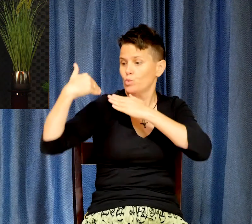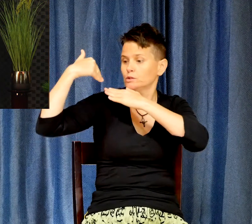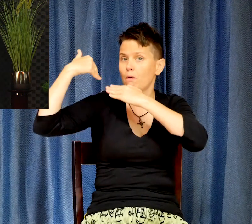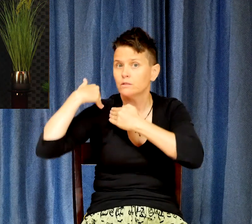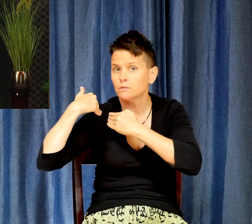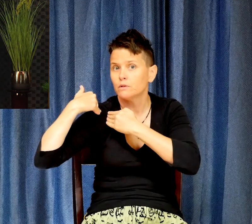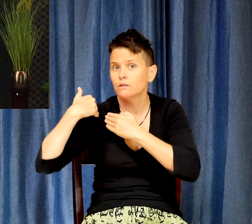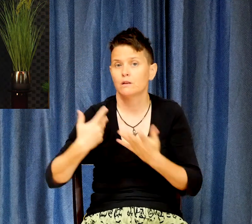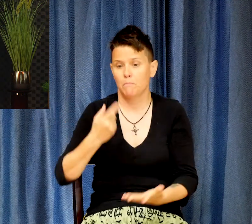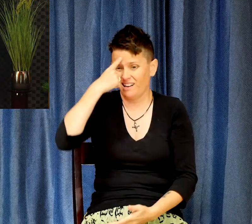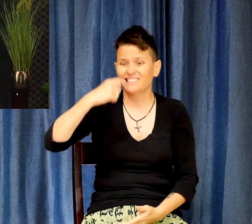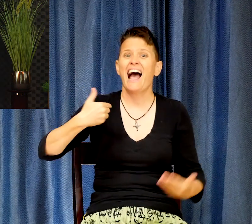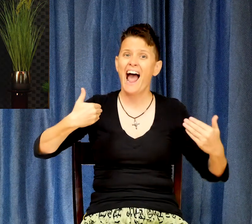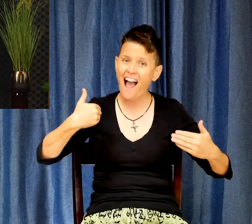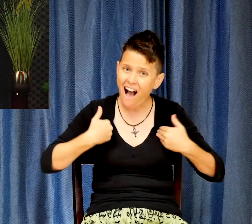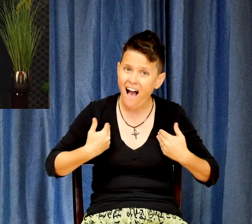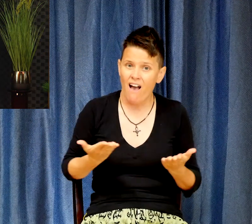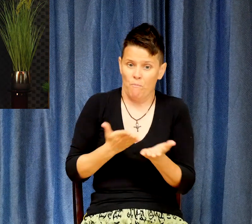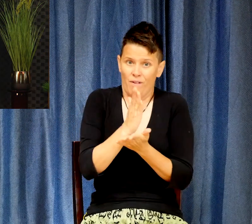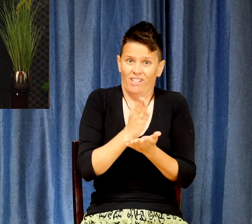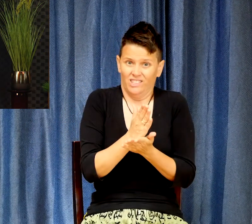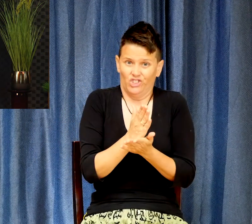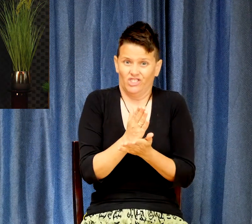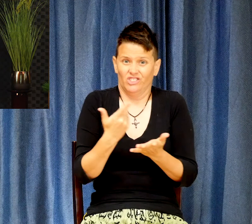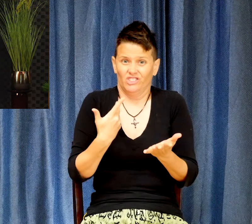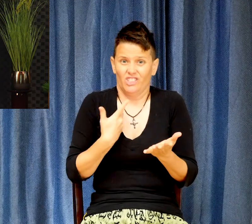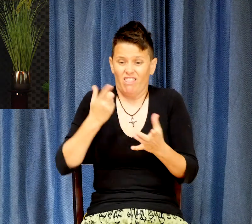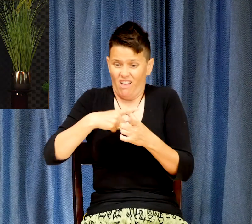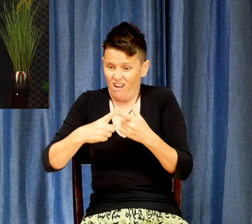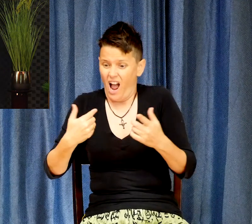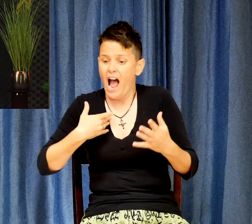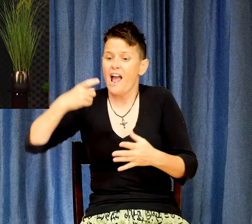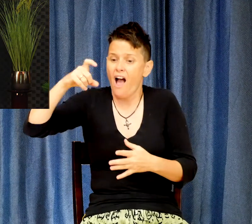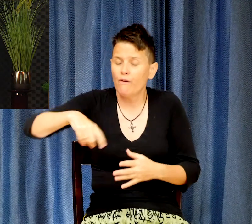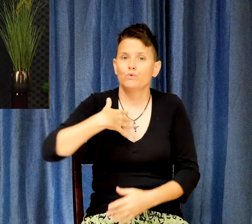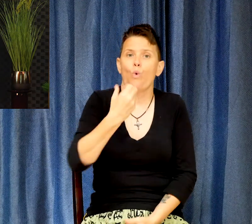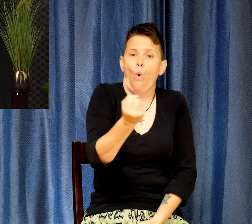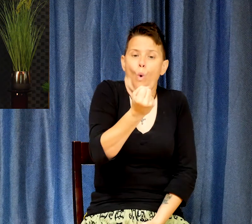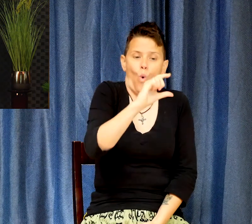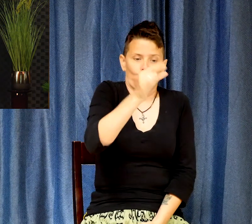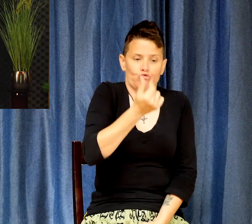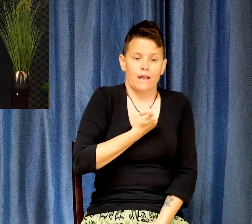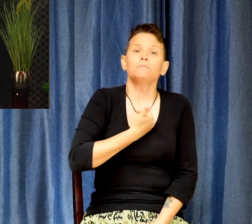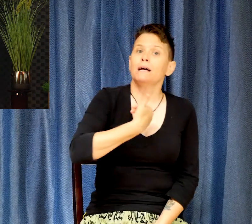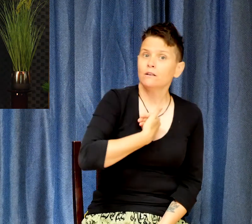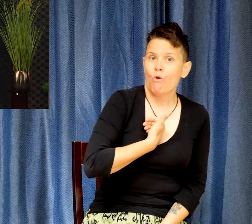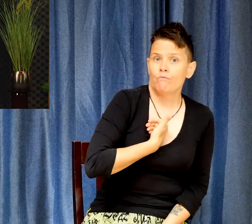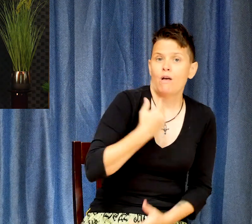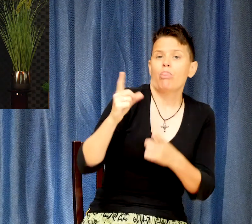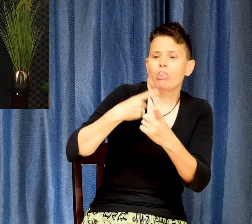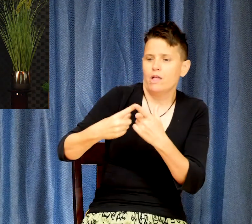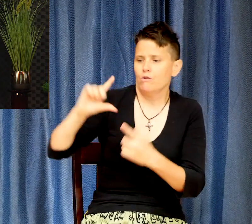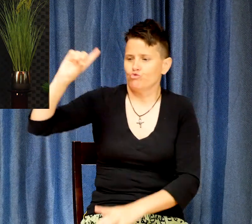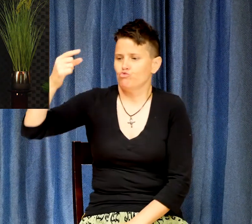white woman to understand my place in this. How can I hold grace for myself and others?